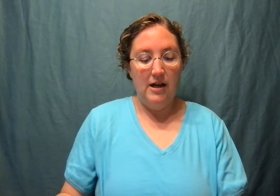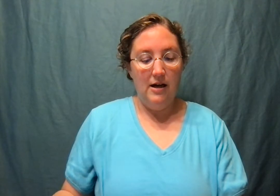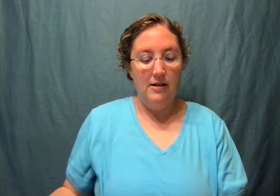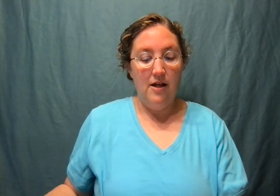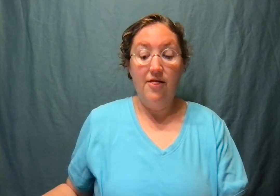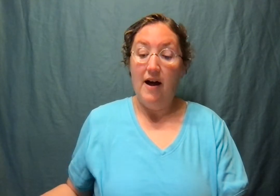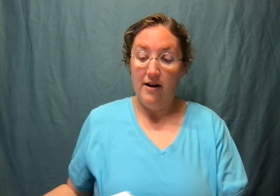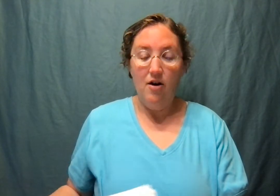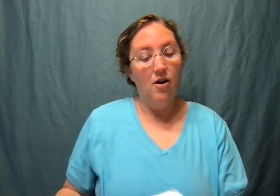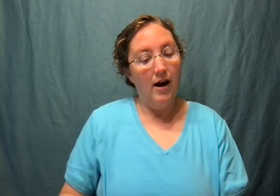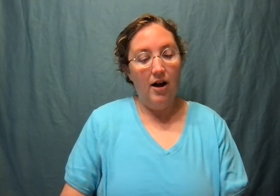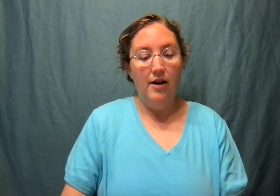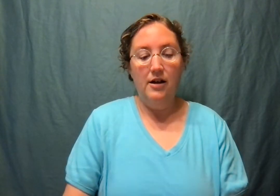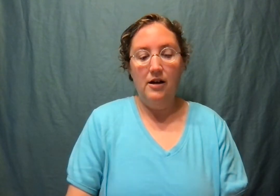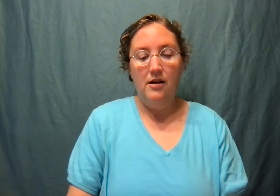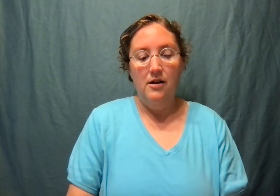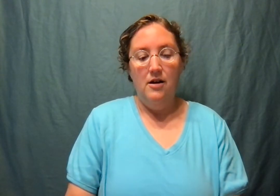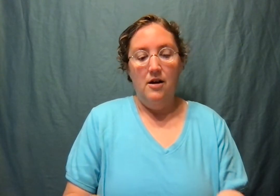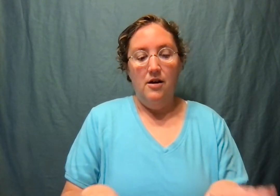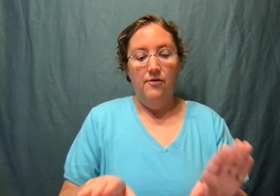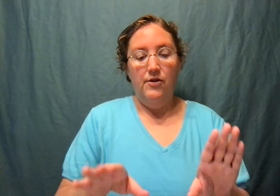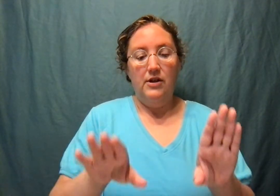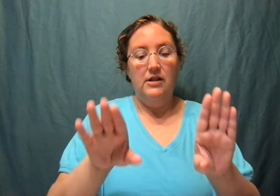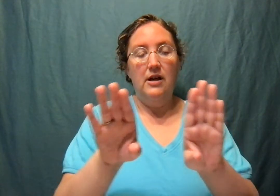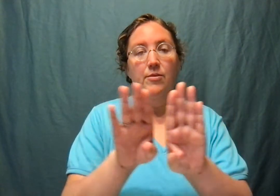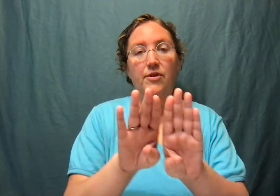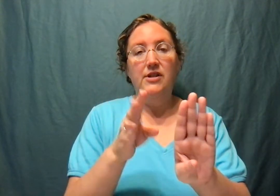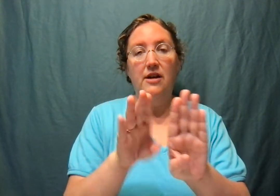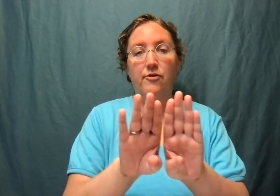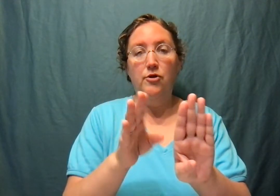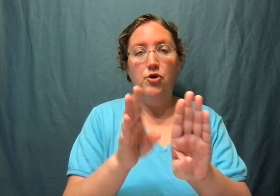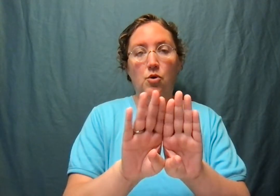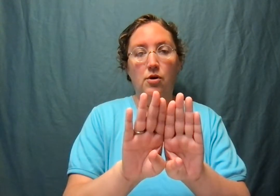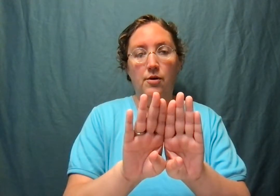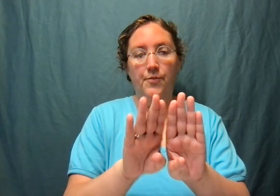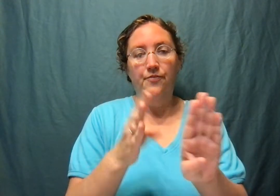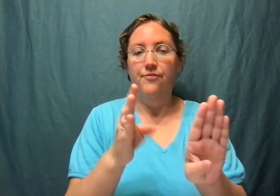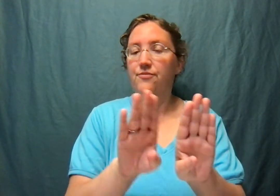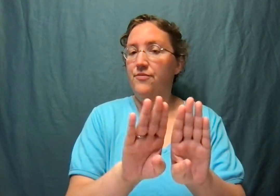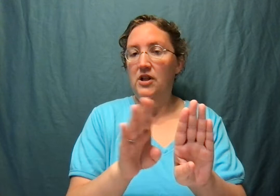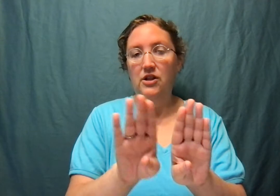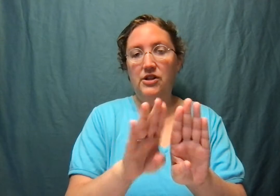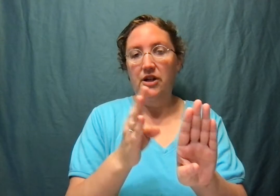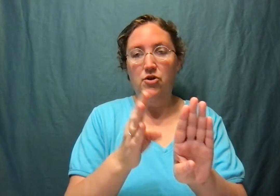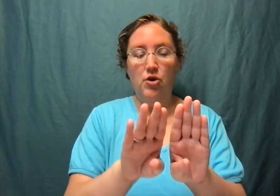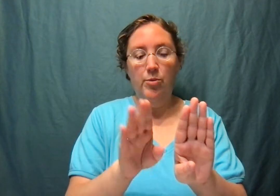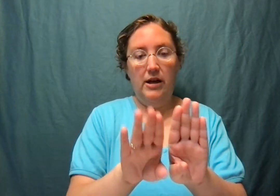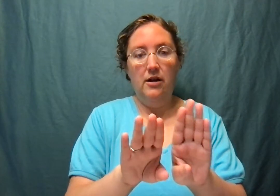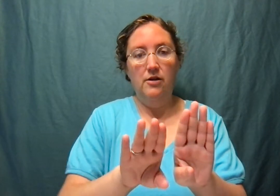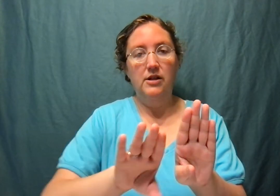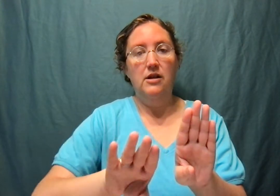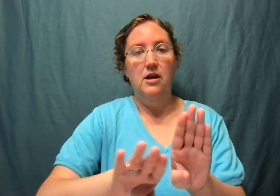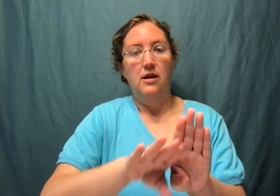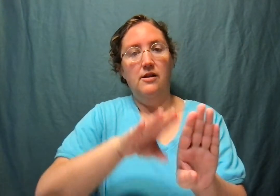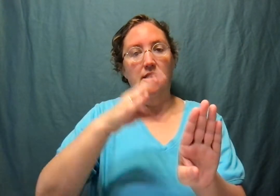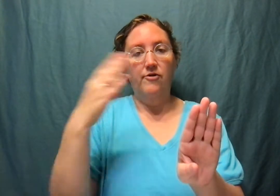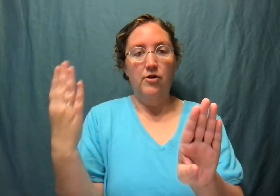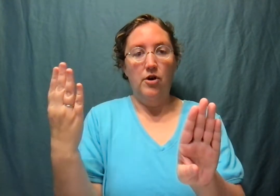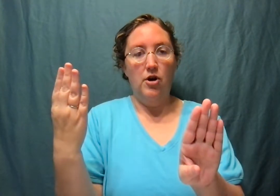signs that are iconic. For the example, the sign for door looks like a door opening and closing. The sign for